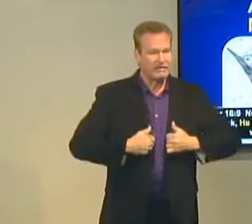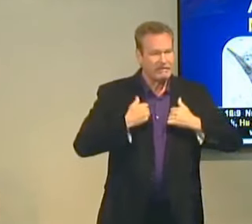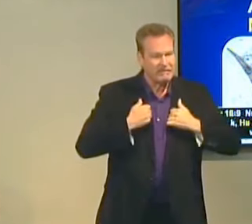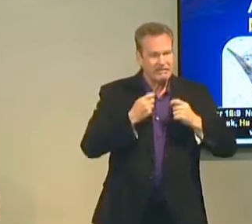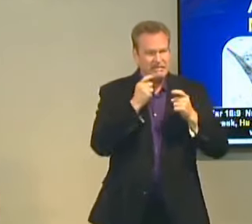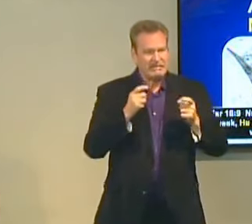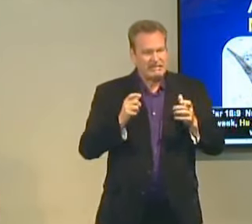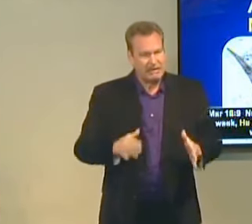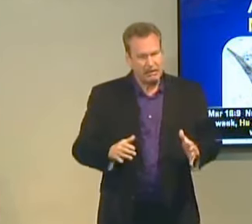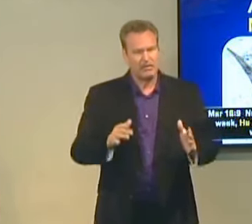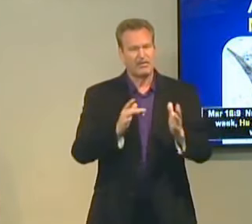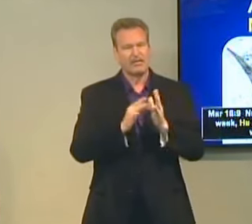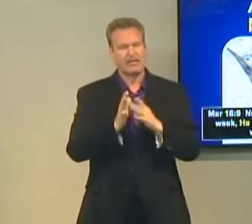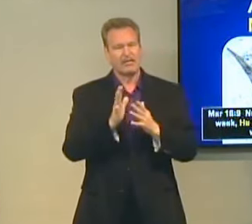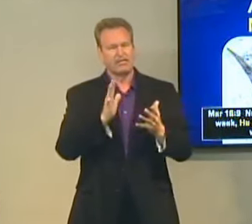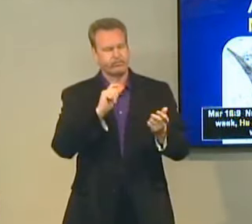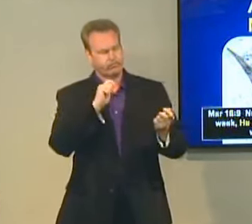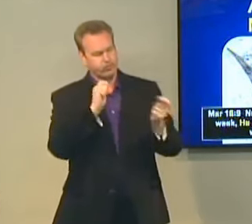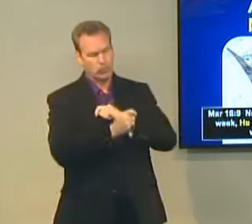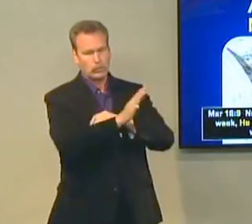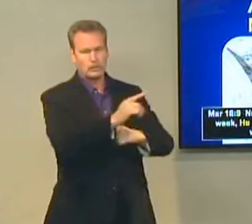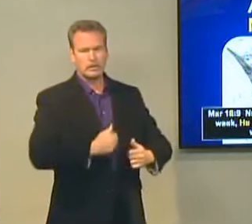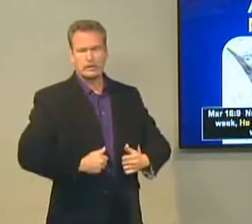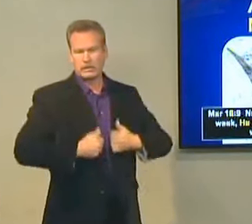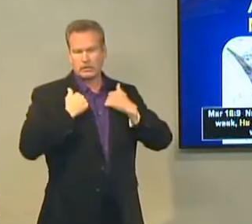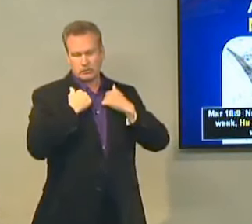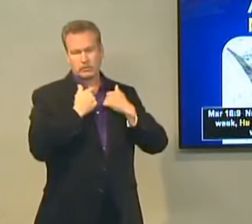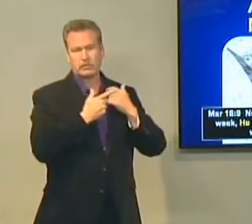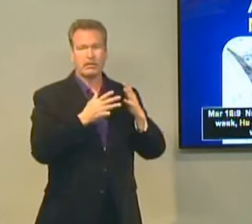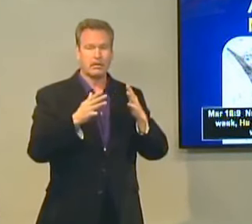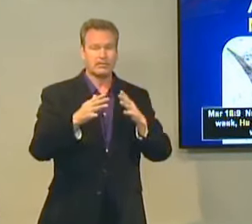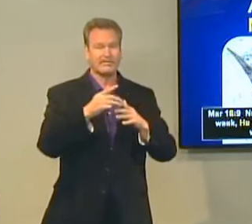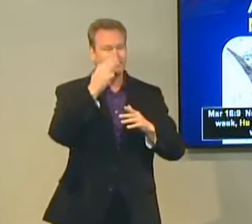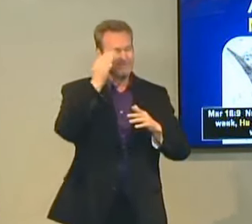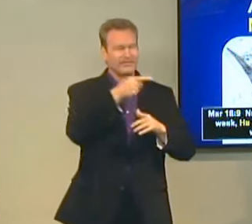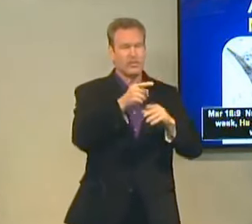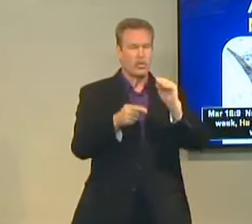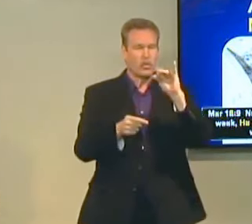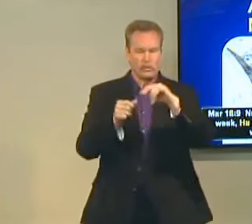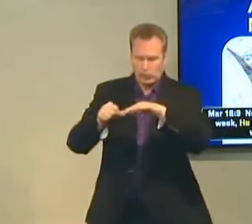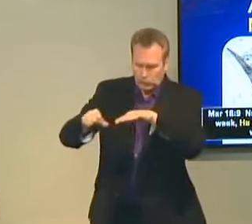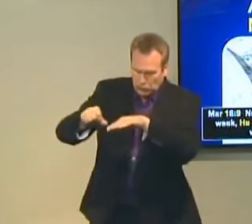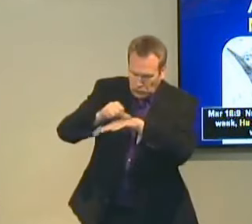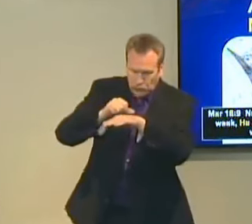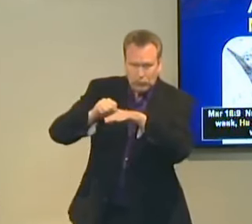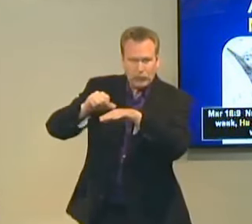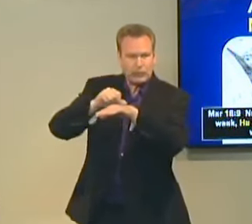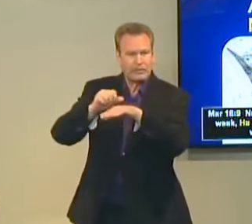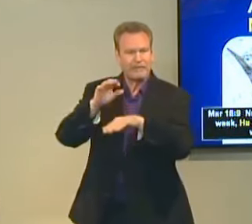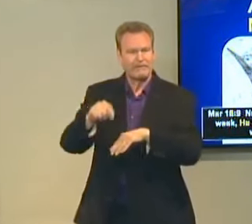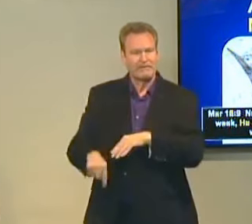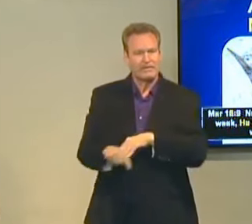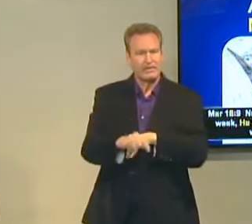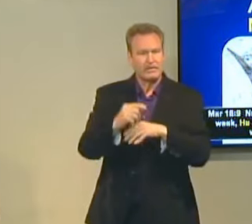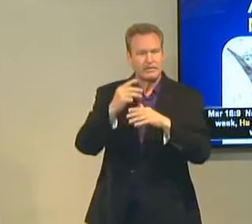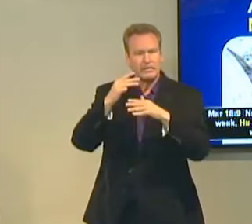She was before a terrible sinner. But God completely changed her life. She was the one who poured the